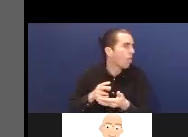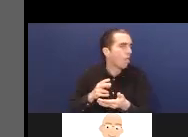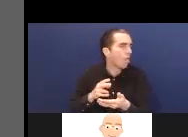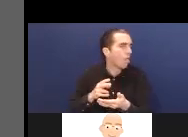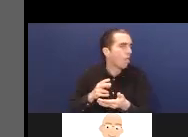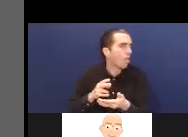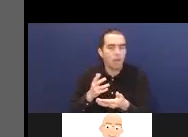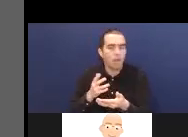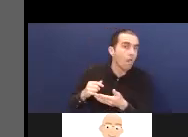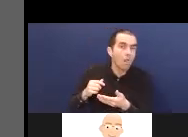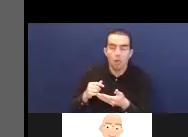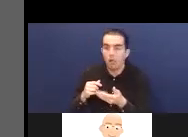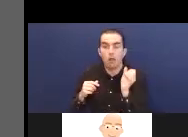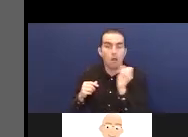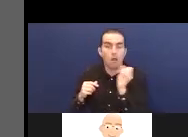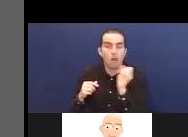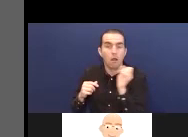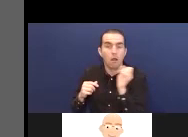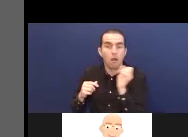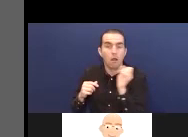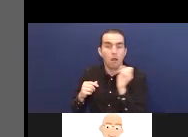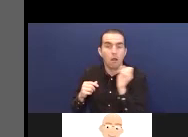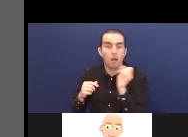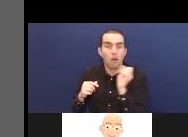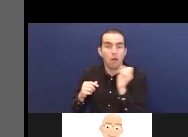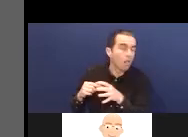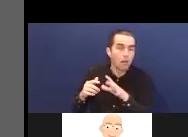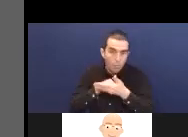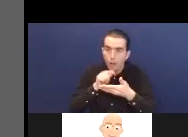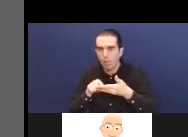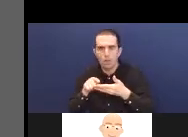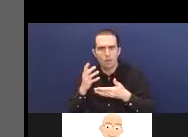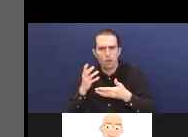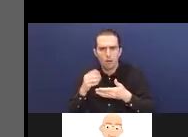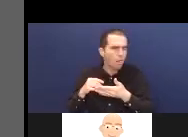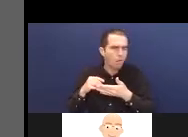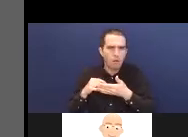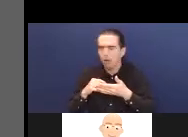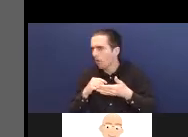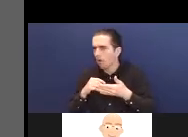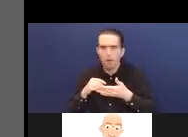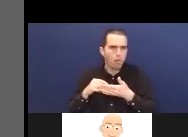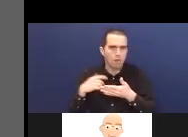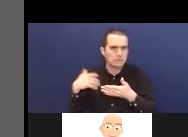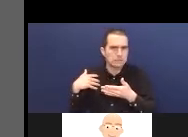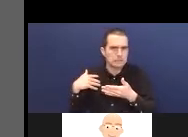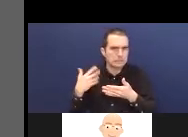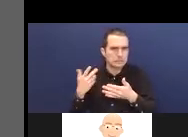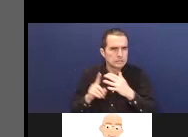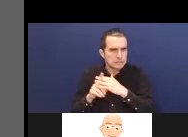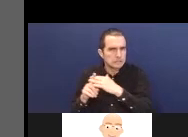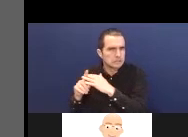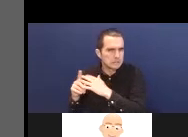another risk, which is the criminal and exploitation, the